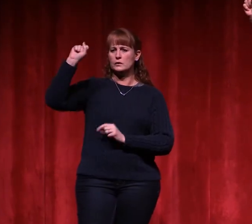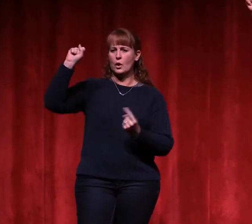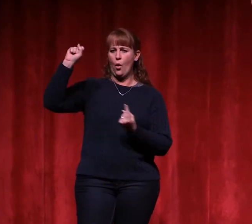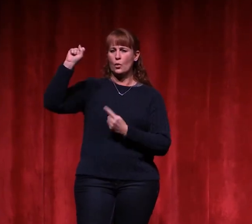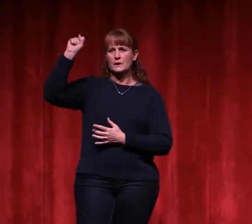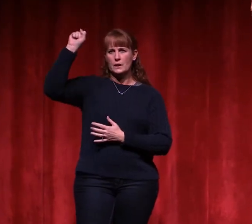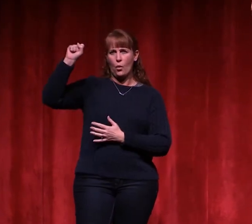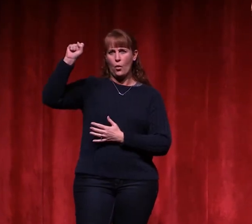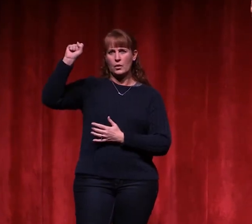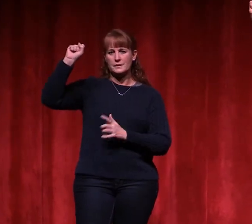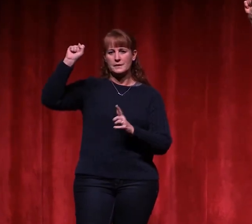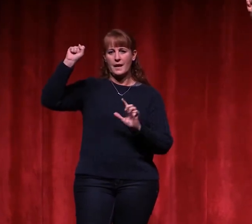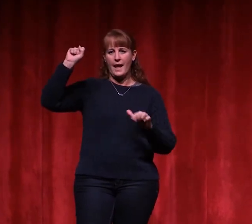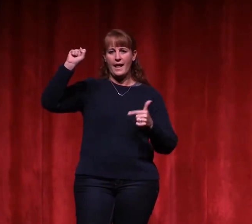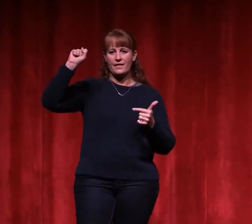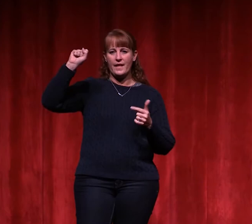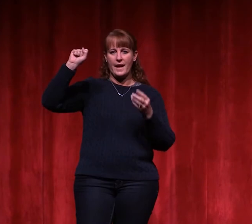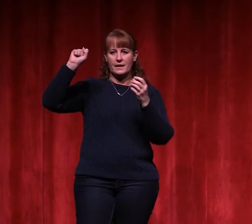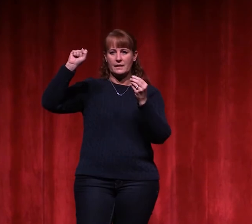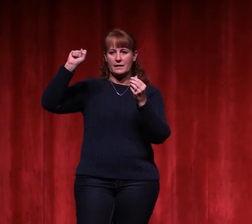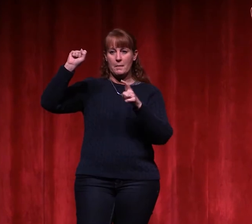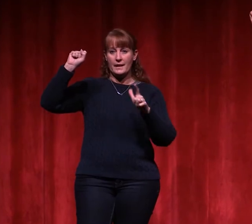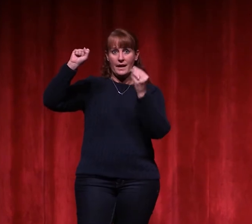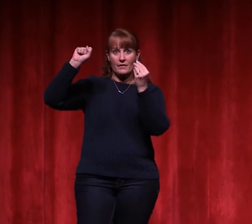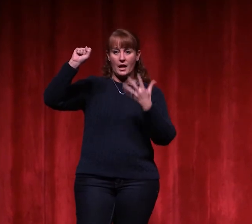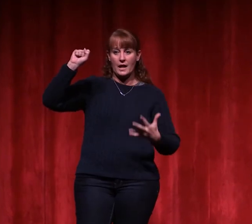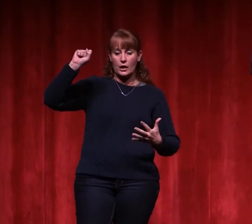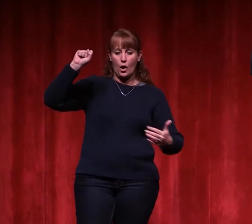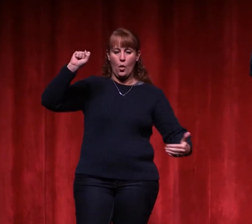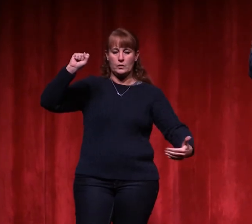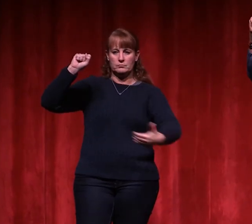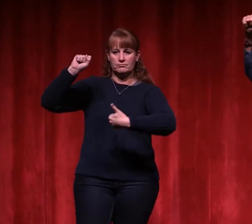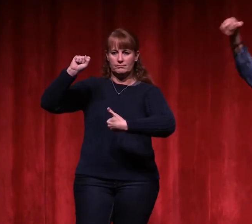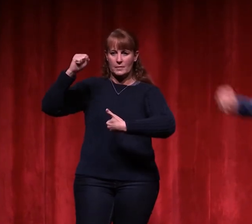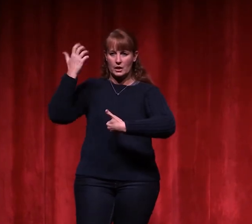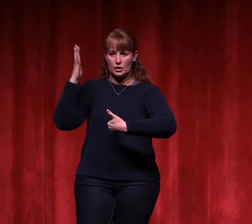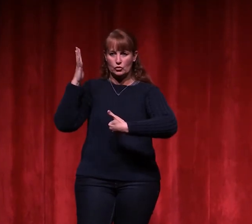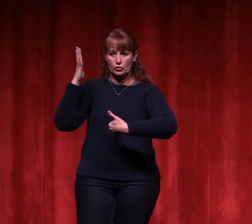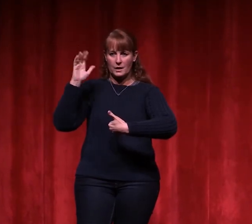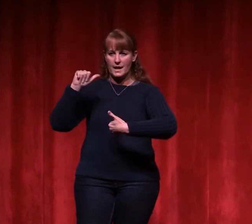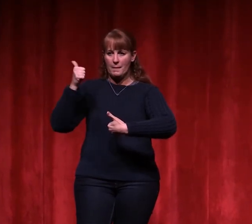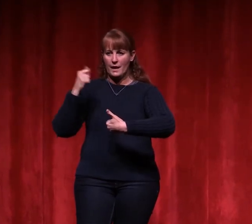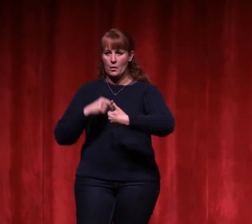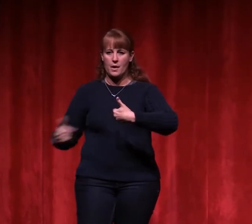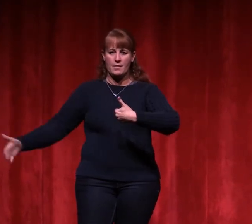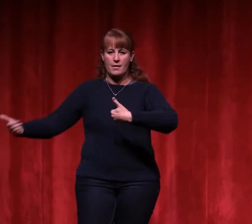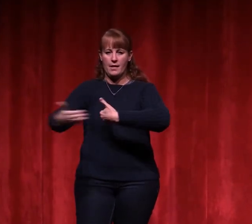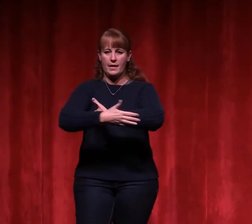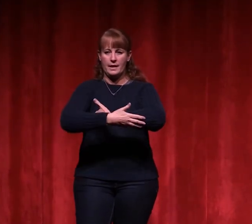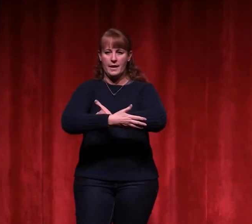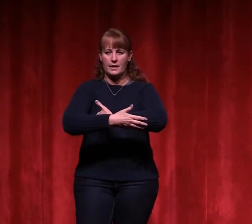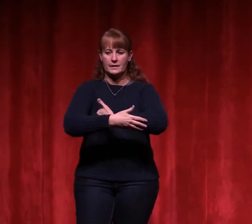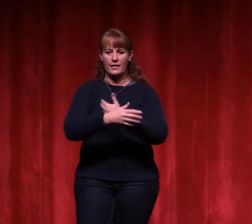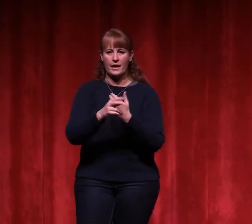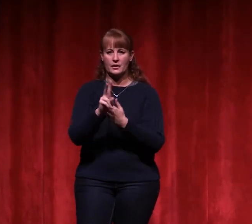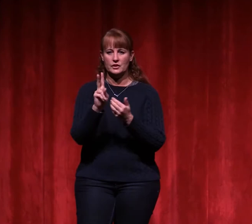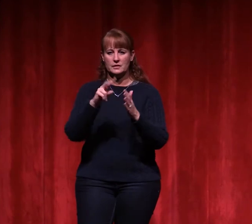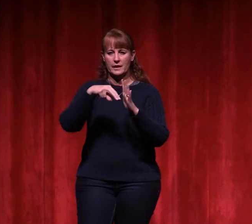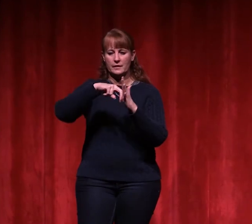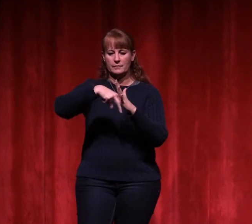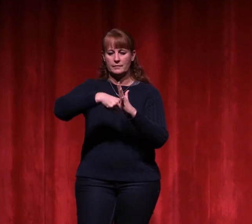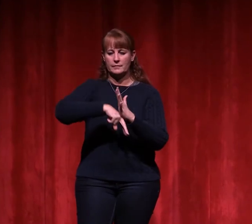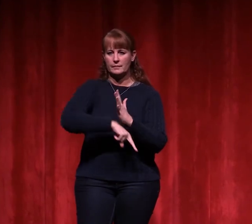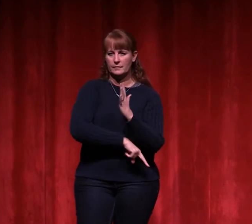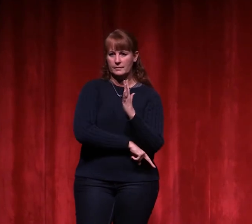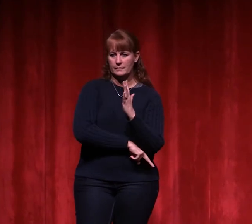hand, and then I'll let go with my left, and I'll wrap my arm around the tree, and then my other arm, and then I'll shimmy down till I get on some